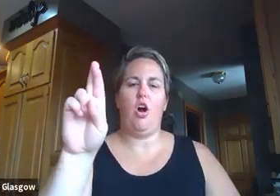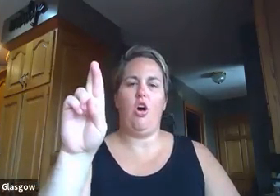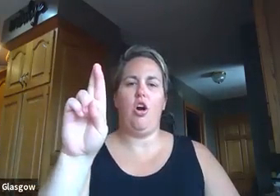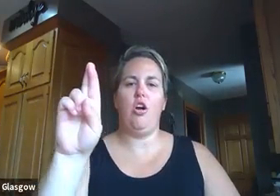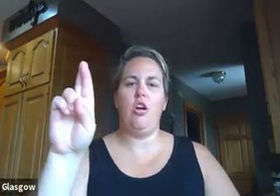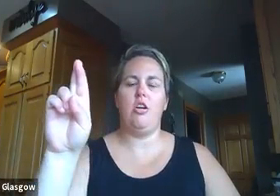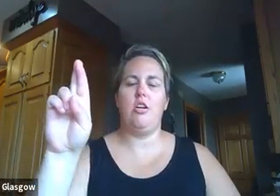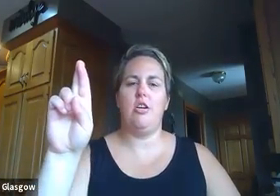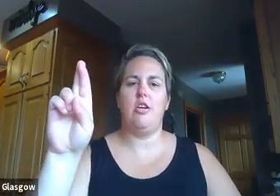R,